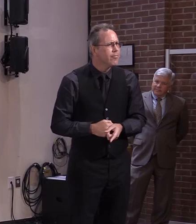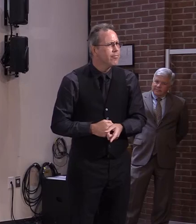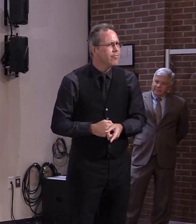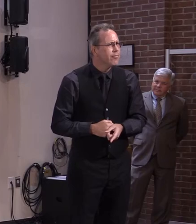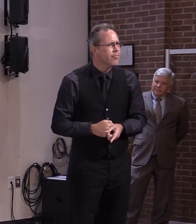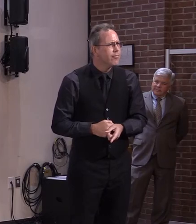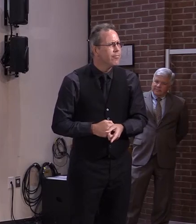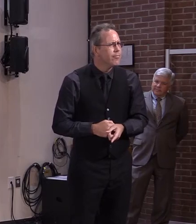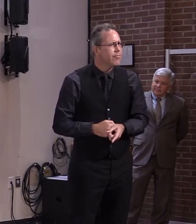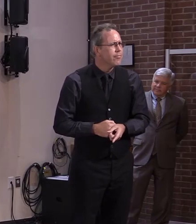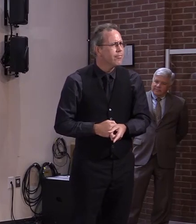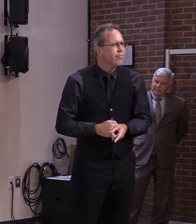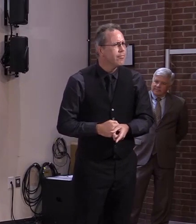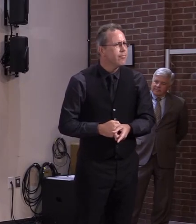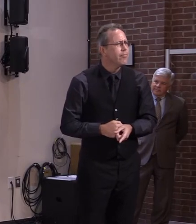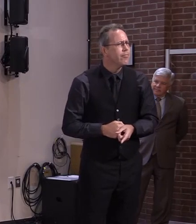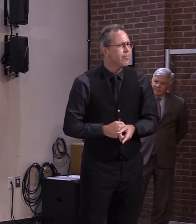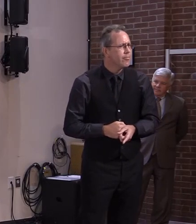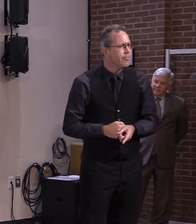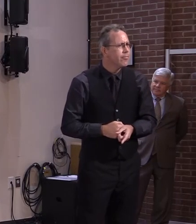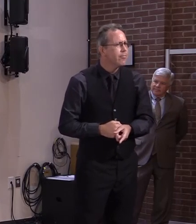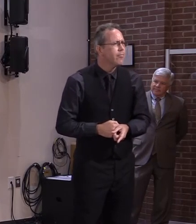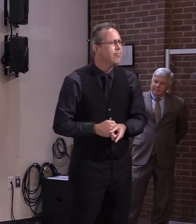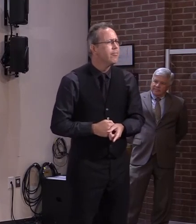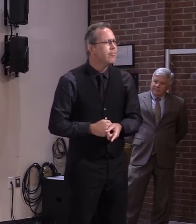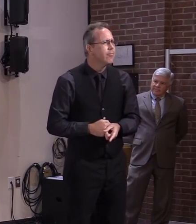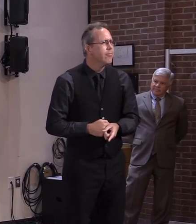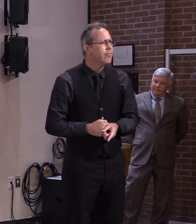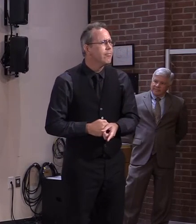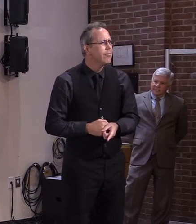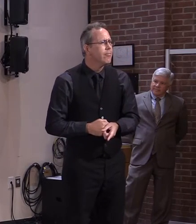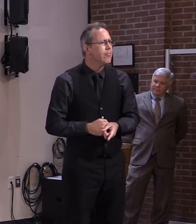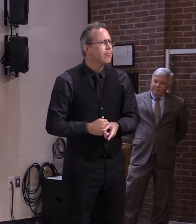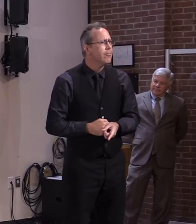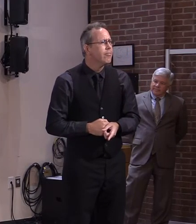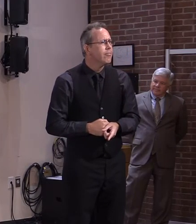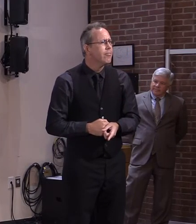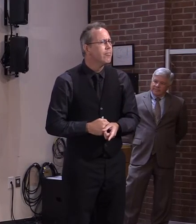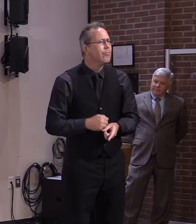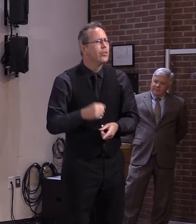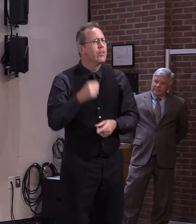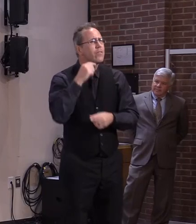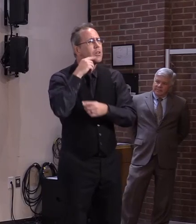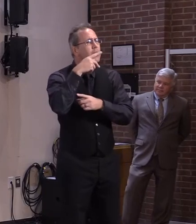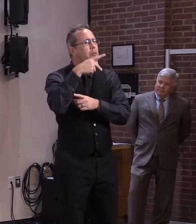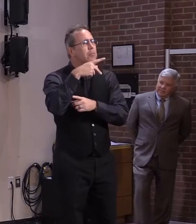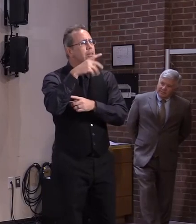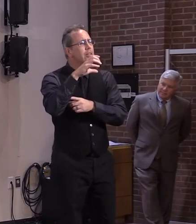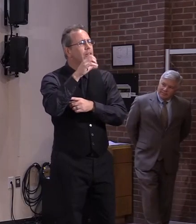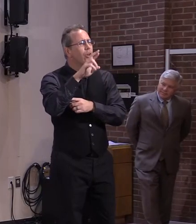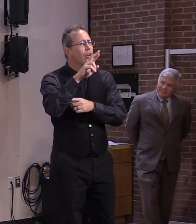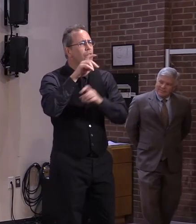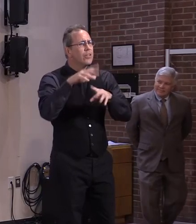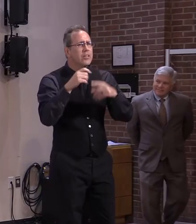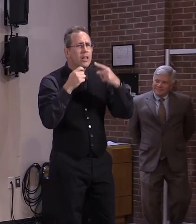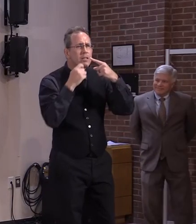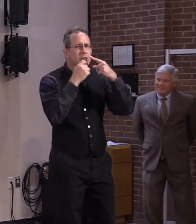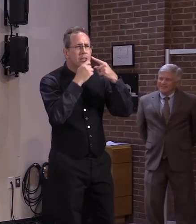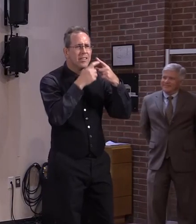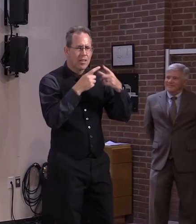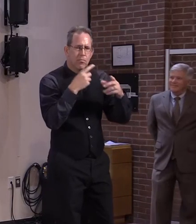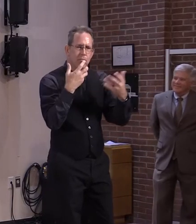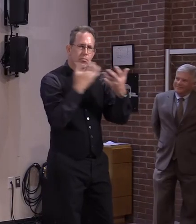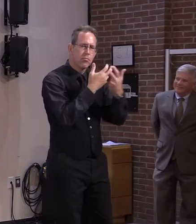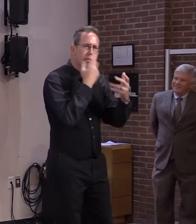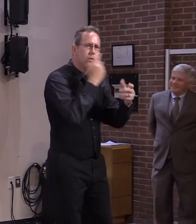COVID-19 virus. So I'm wondering, since the variant is a somewhat different animal, what kind of confidence do you have